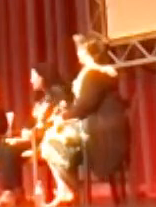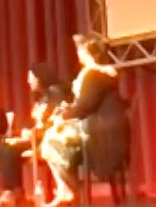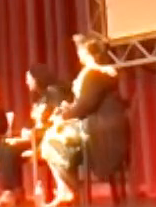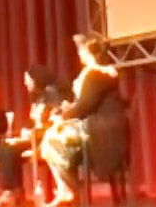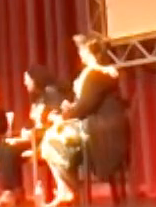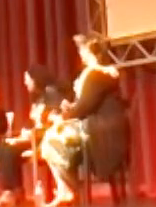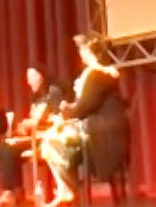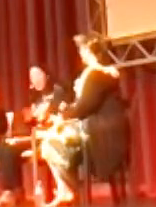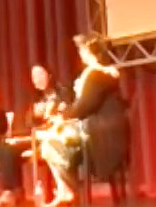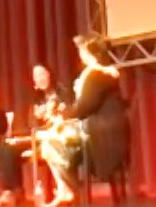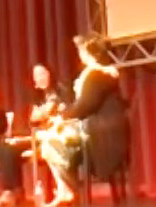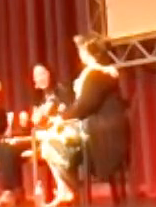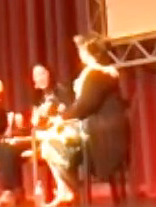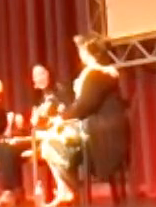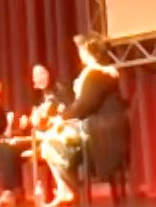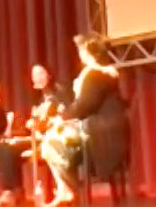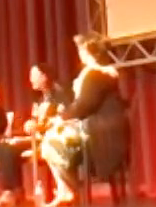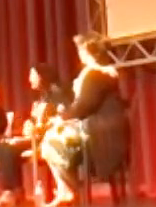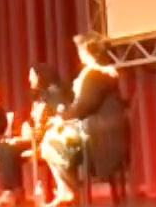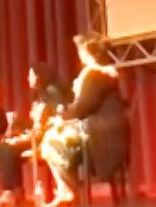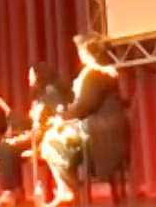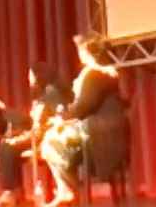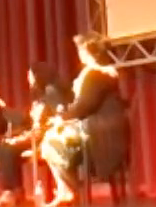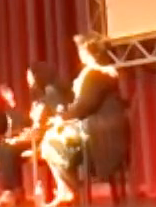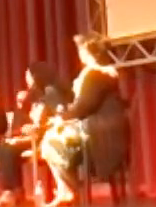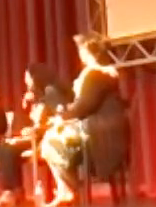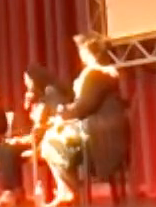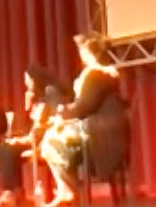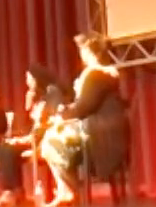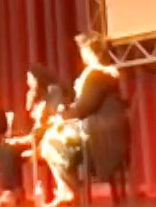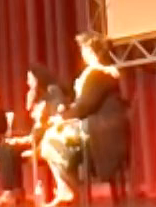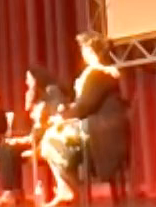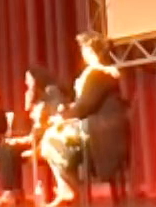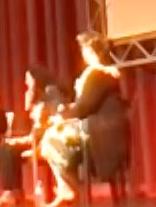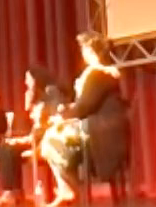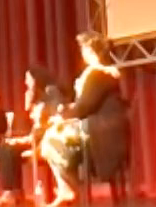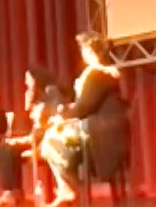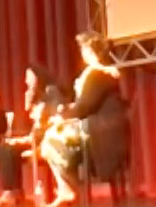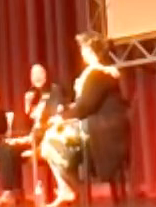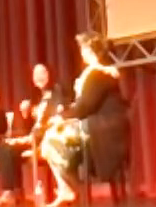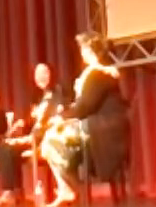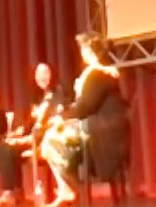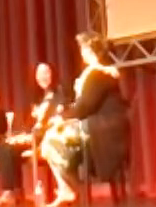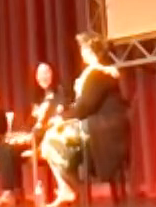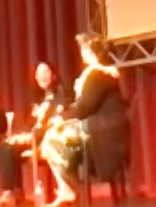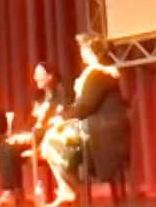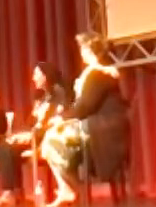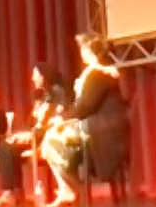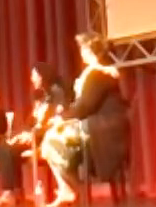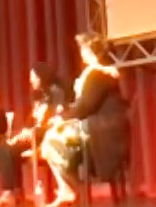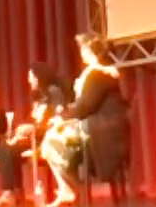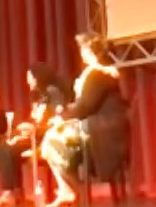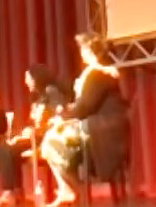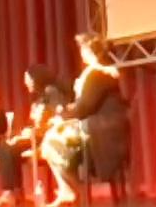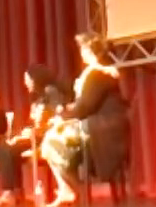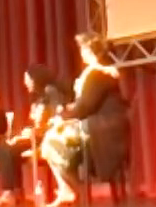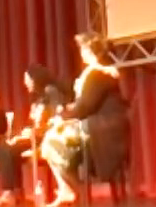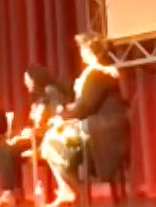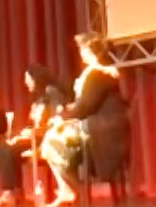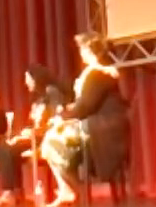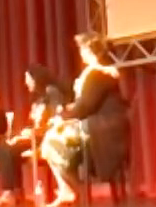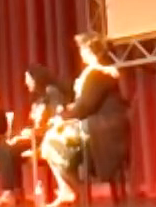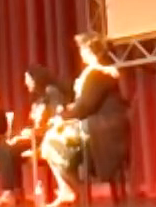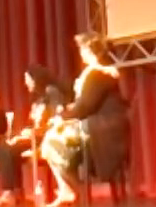Okay, try to bring it back to the 10-minute phase. But also, Lucy is an incredible, if you don't know Lucy's work, she's